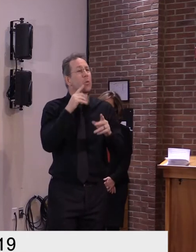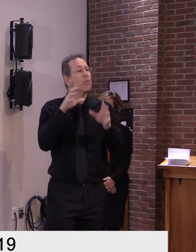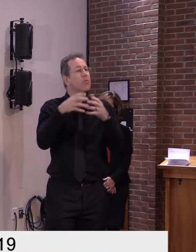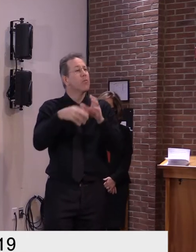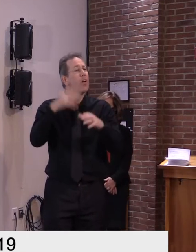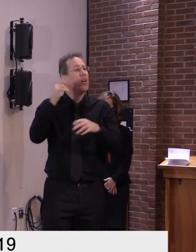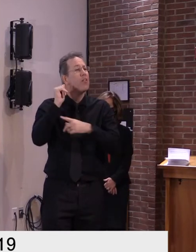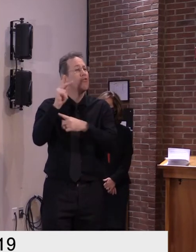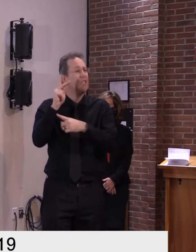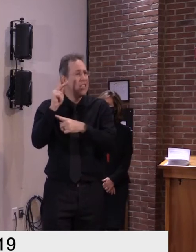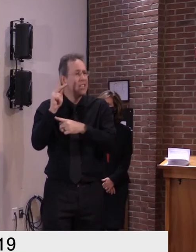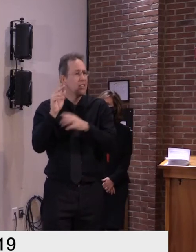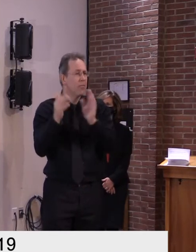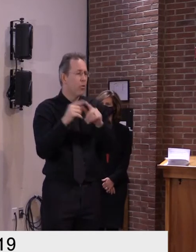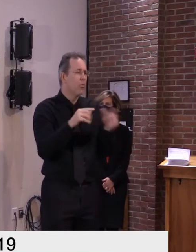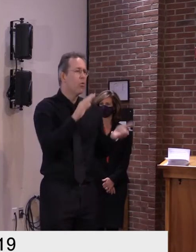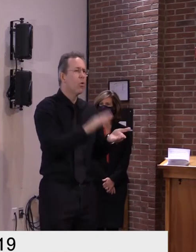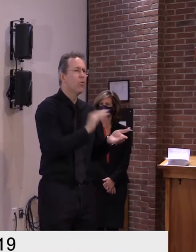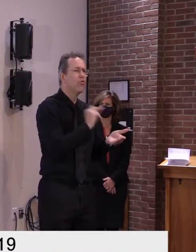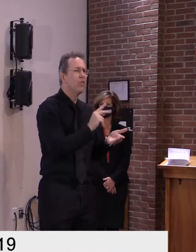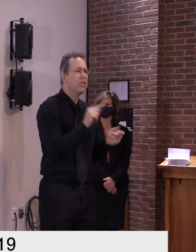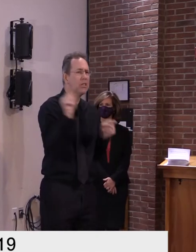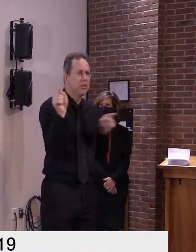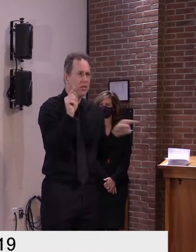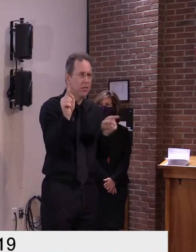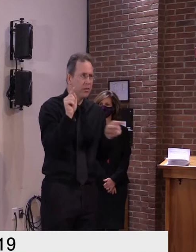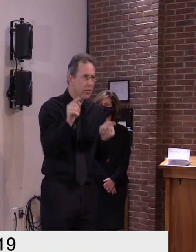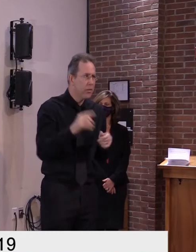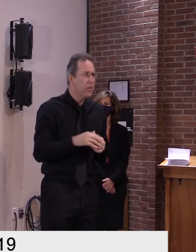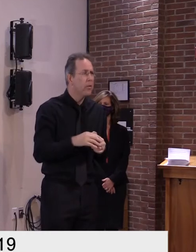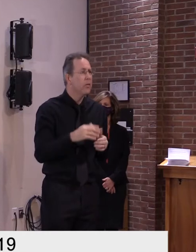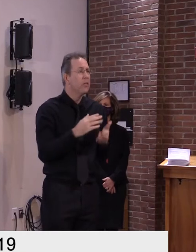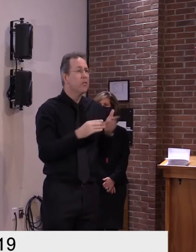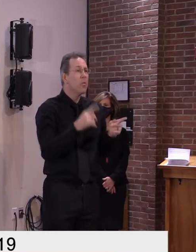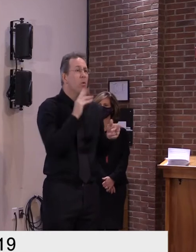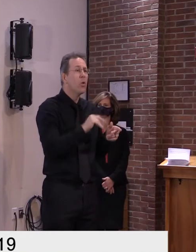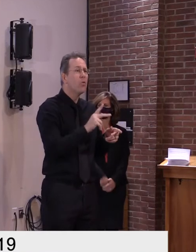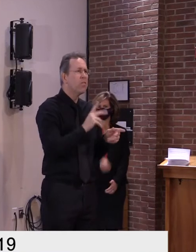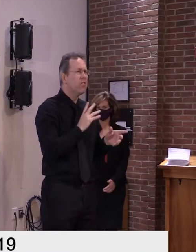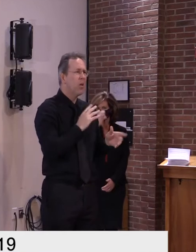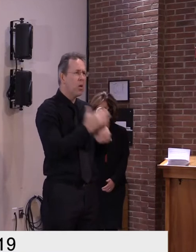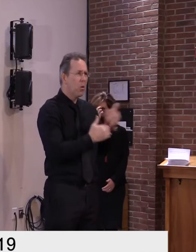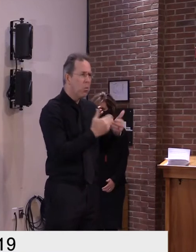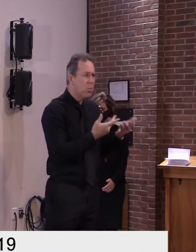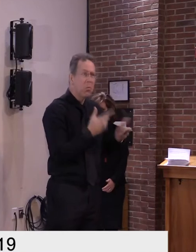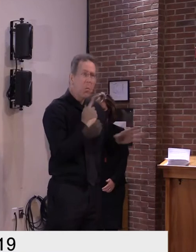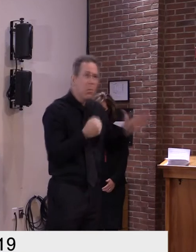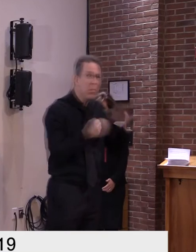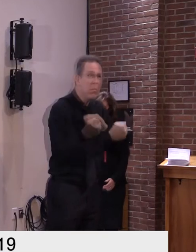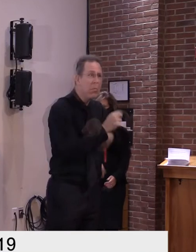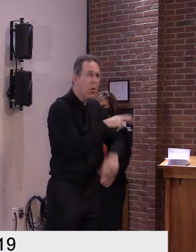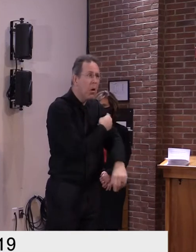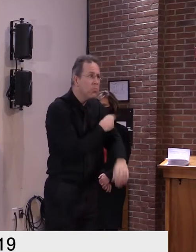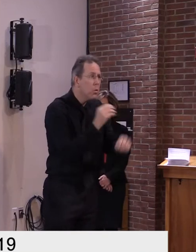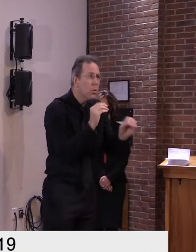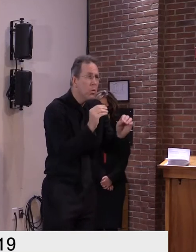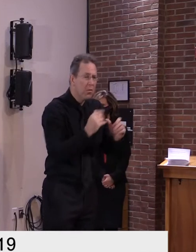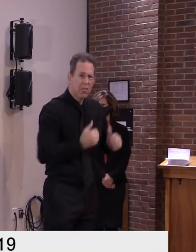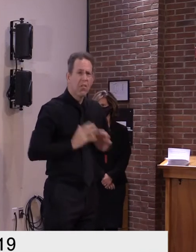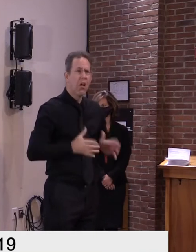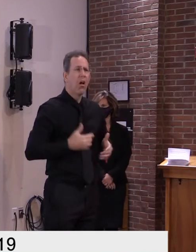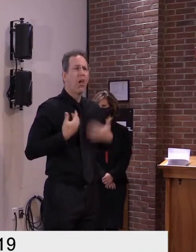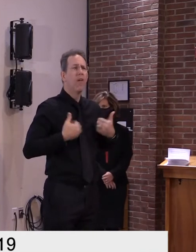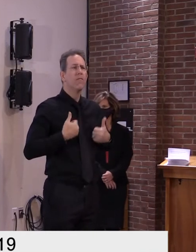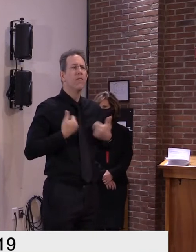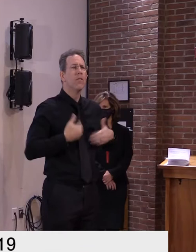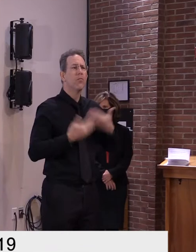And very well to them means you didn't end up in the hospital, you stayed alive, you didn't have